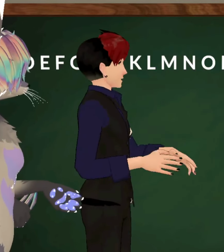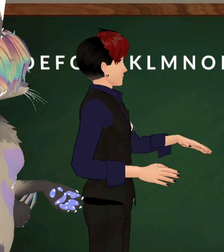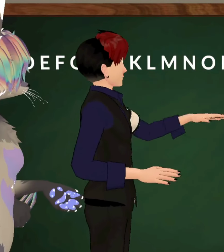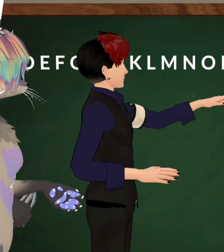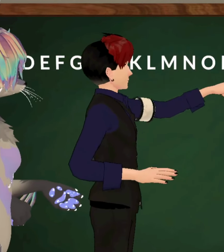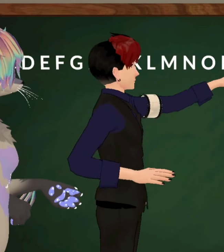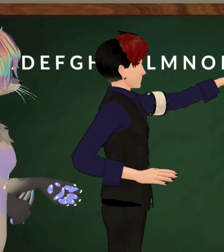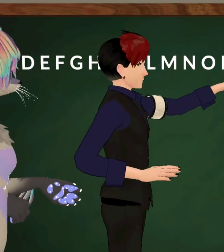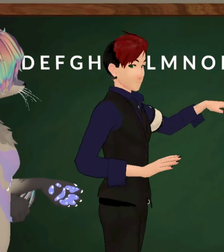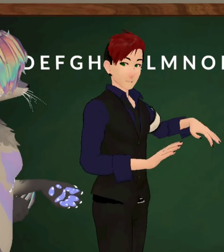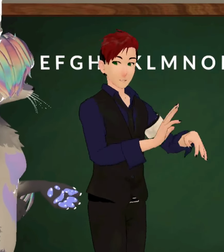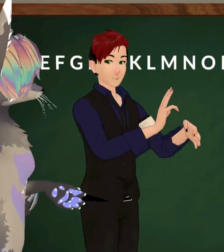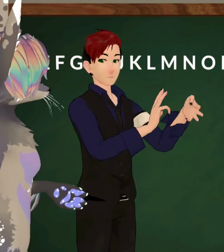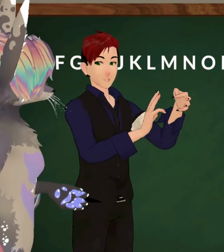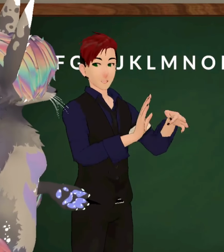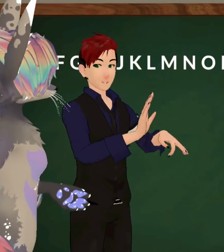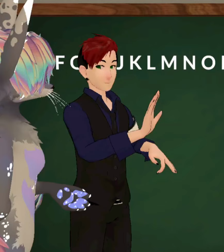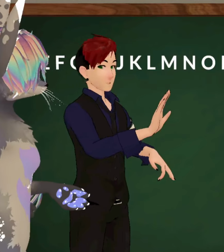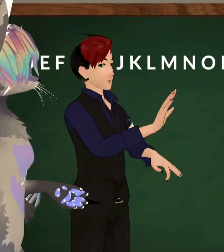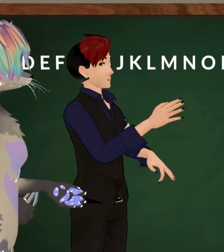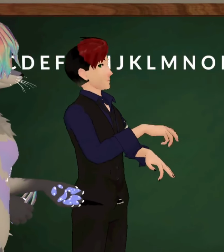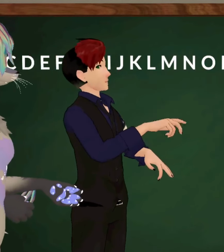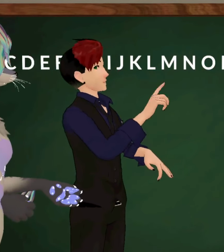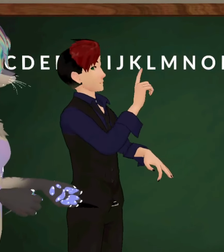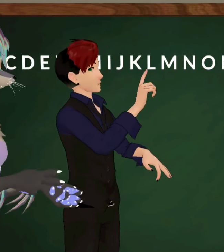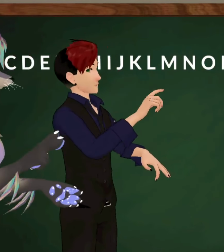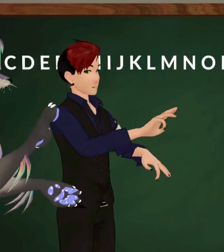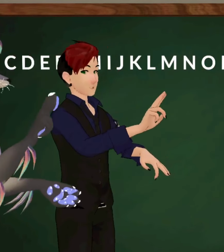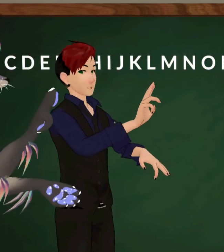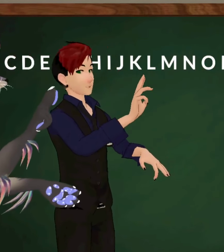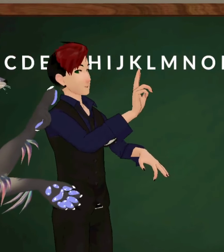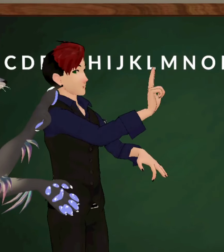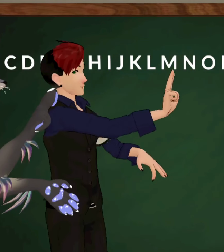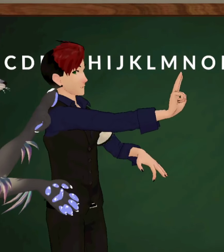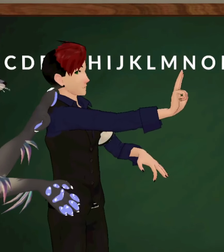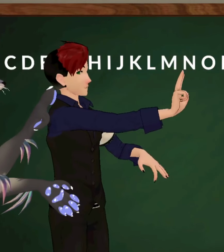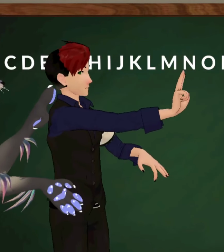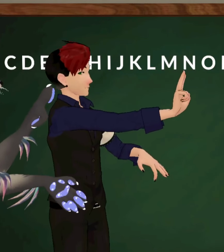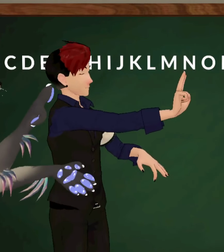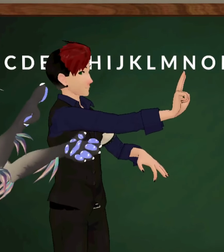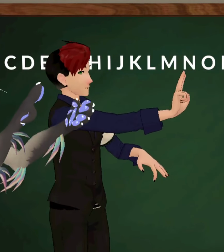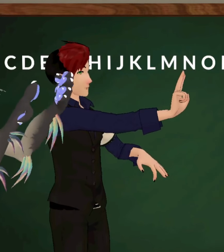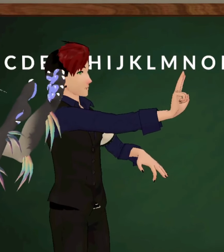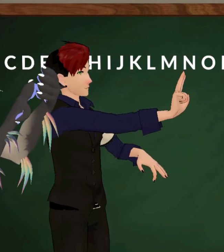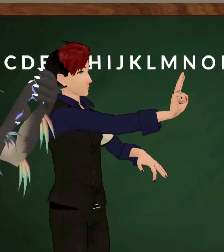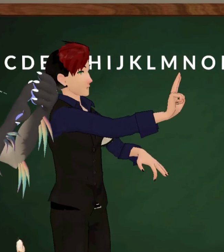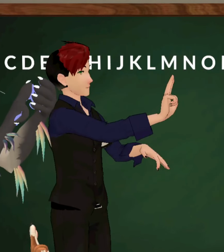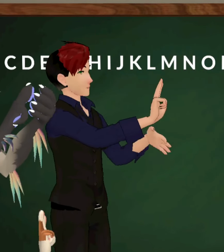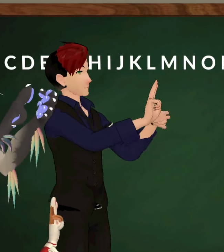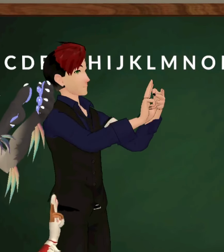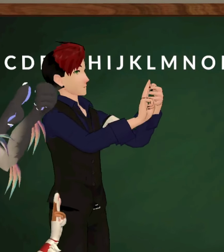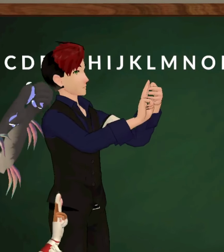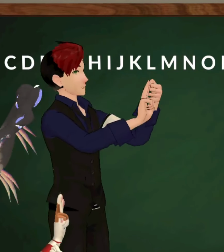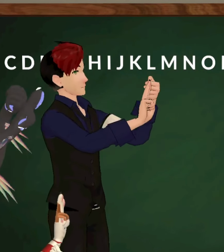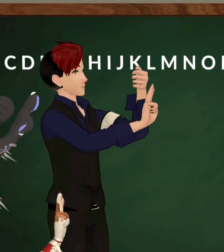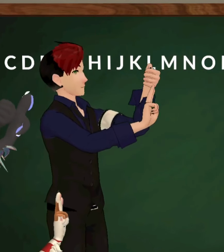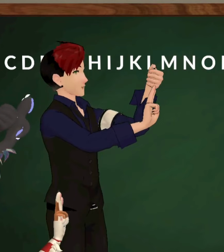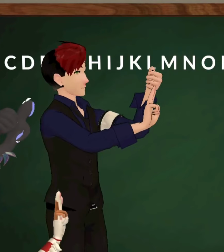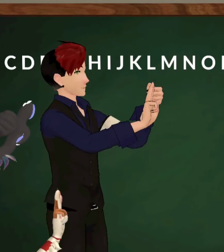All right. R. Okay, so in real life, your R is your first two fingers, and they're actually crossed